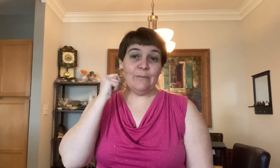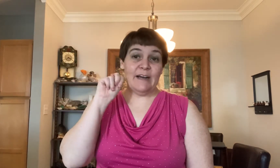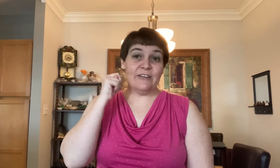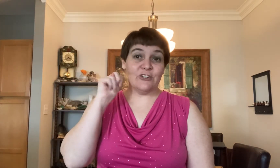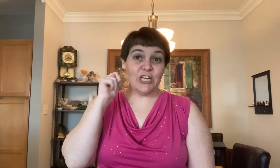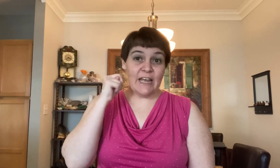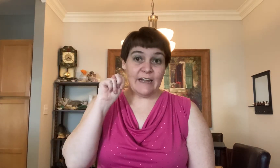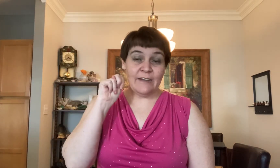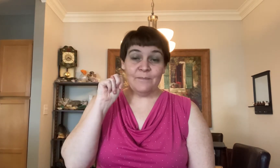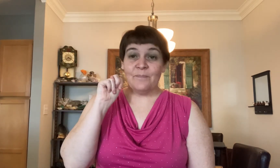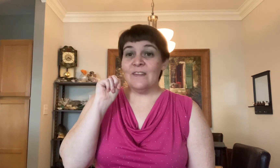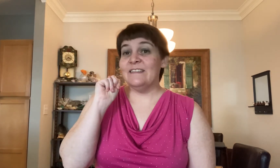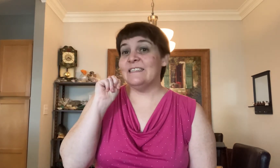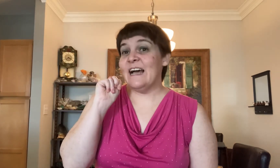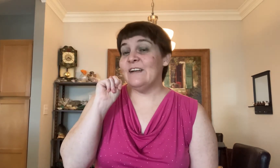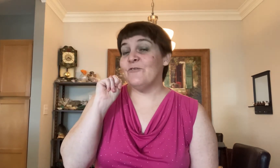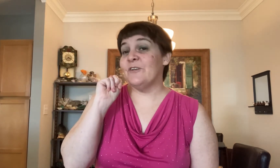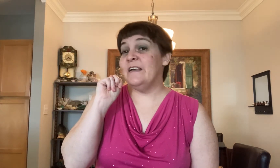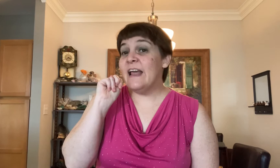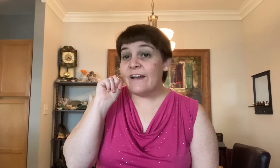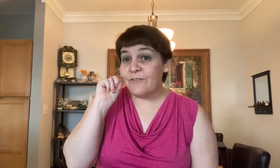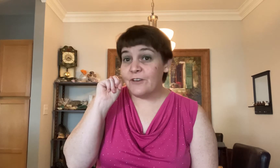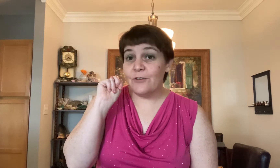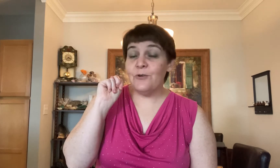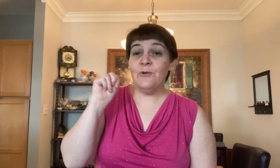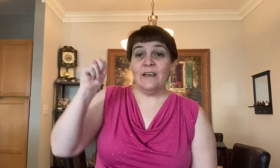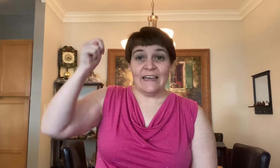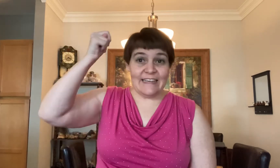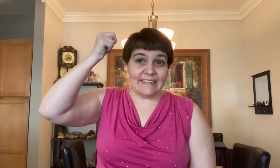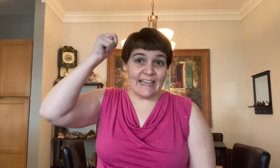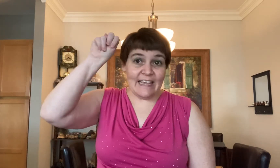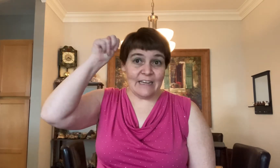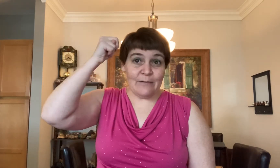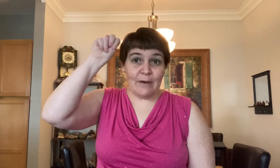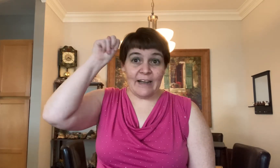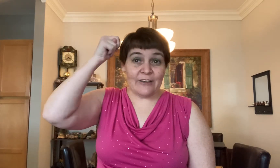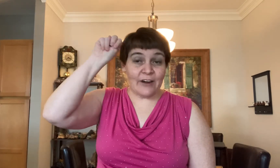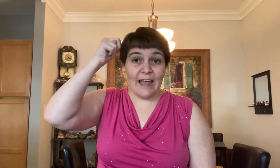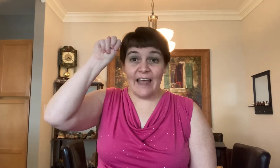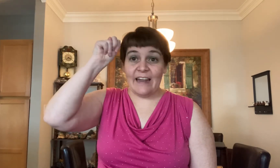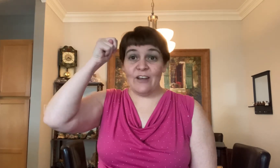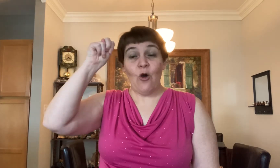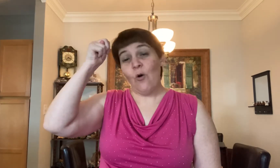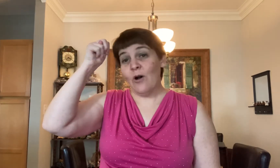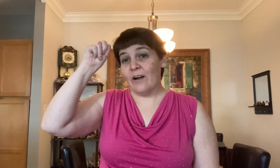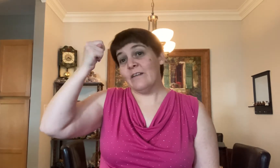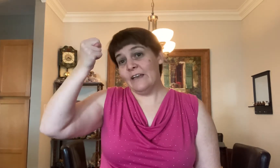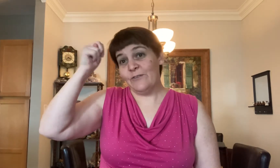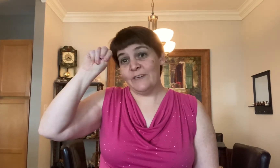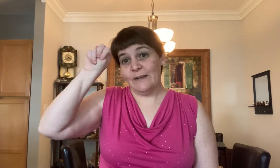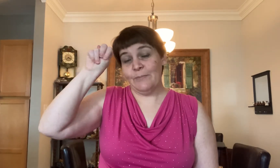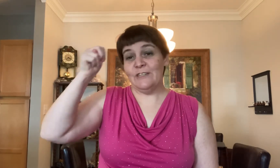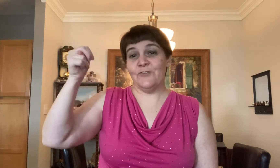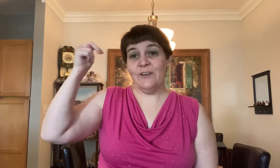your chin. The sign for nephew is in by your head. Or if you didn't bend your